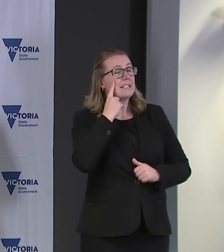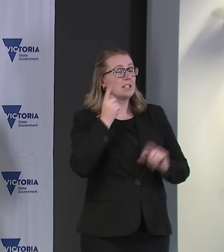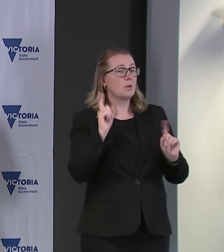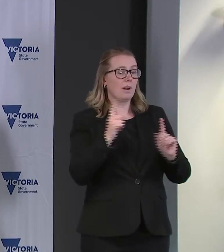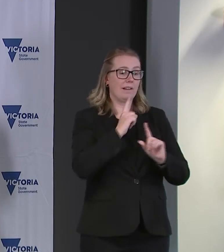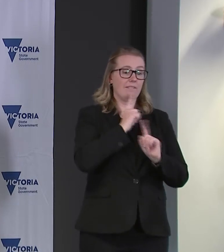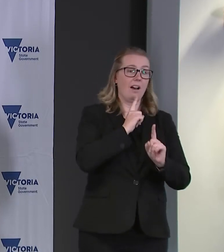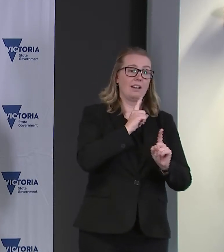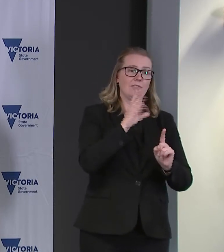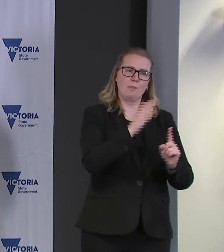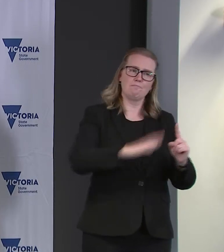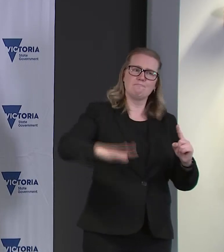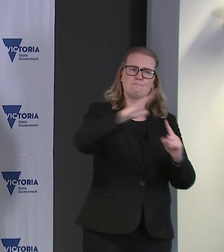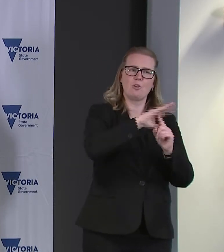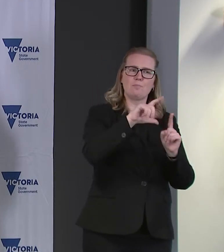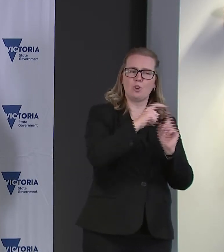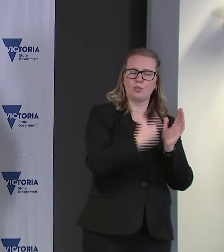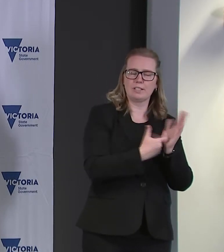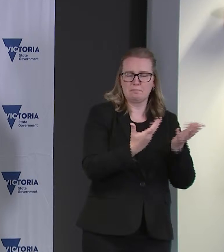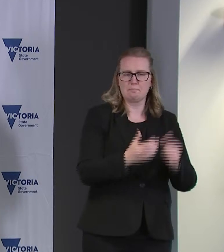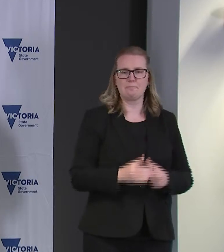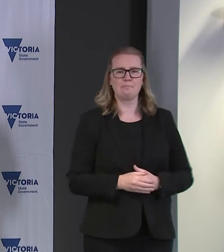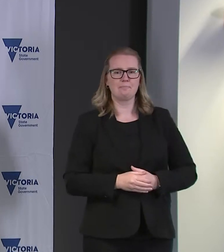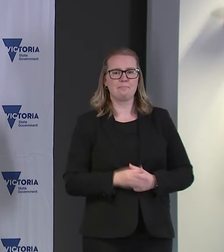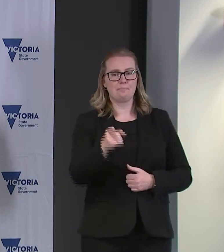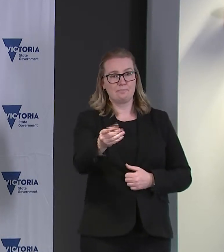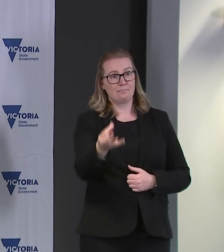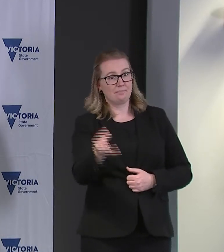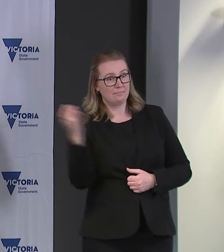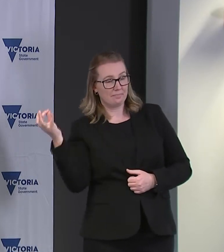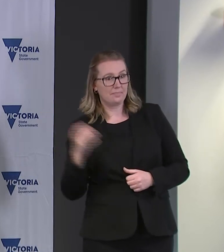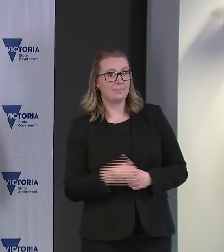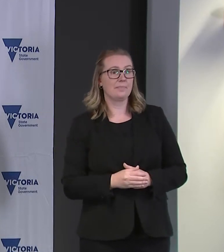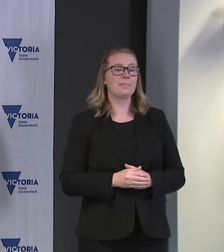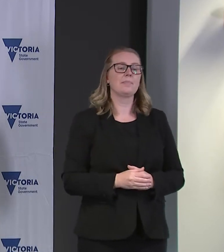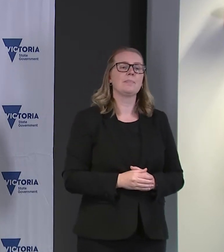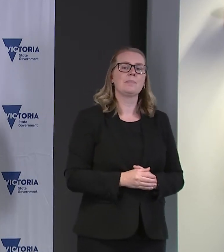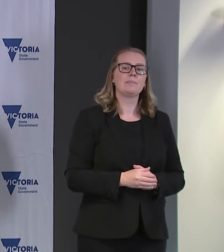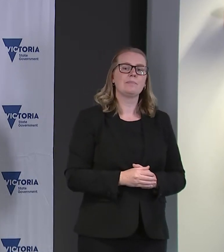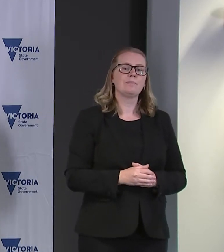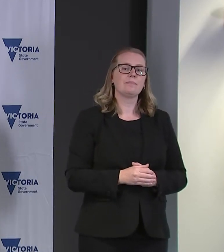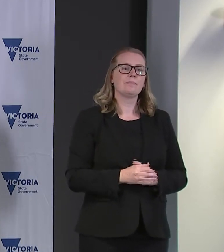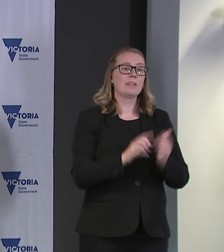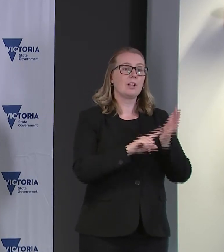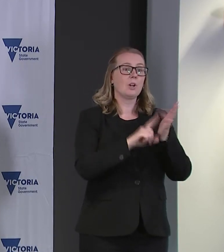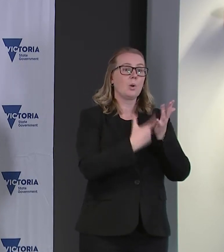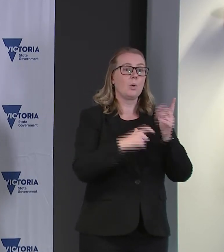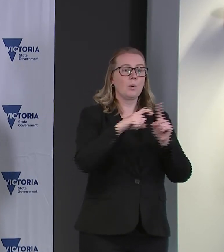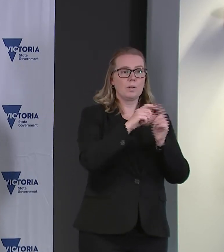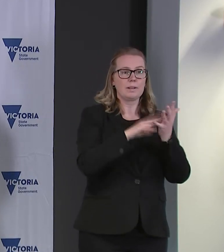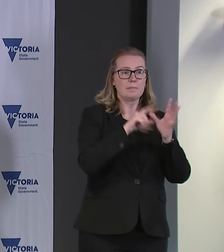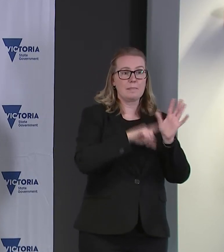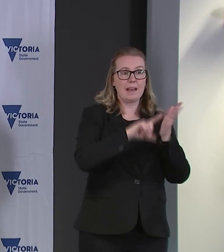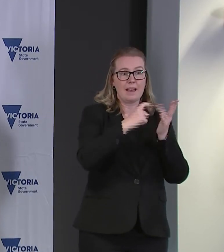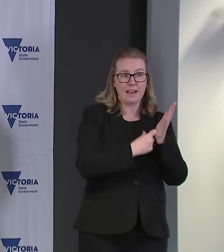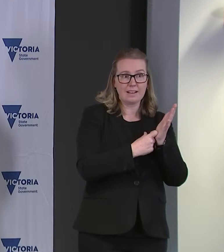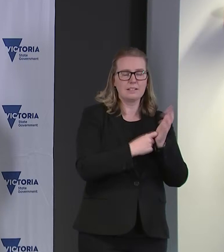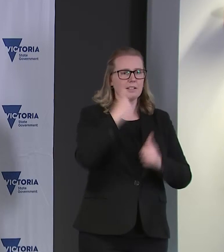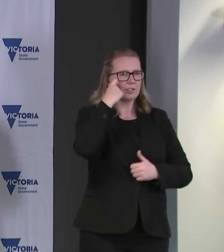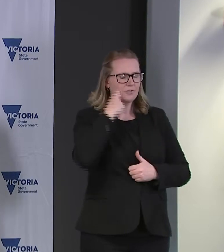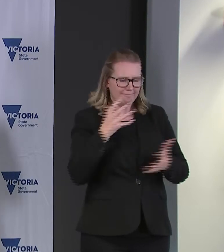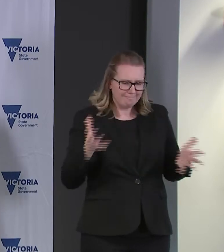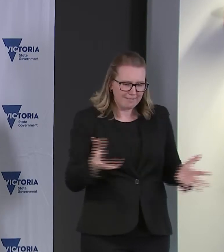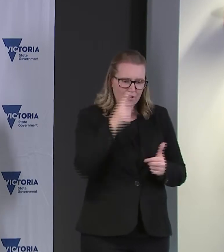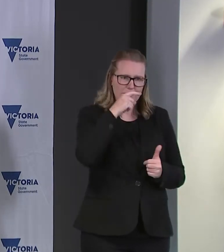us. Minister, also at National Cabinet yesterday, capital city Lord Mayors are pushing campaigns to get people back in their CBDs,